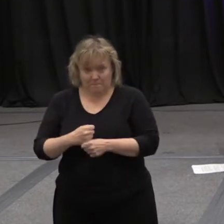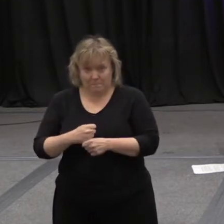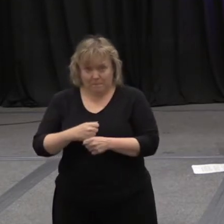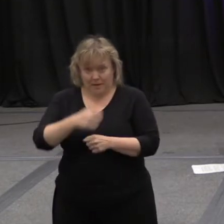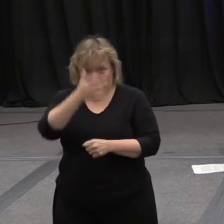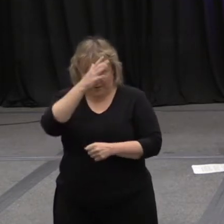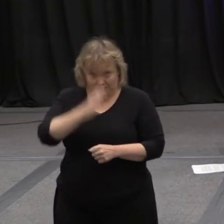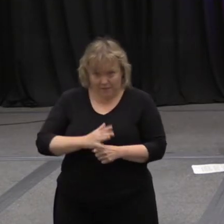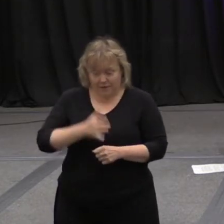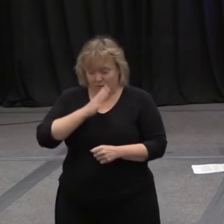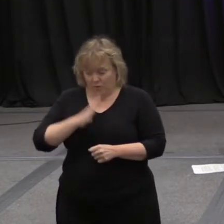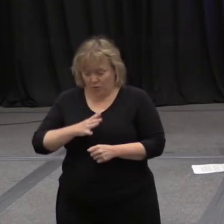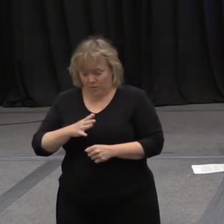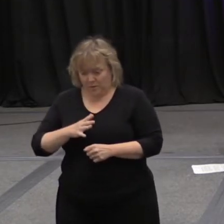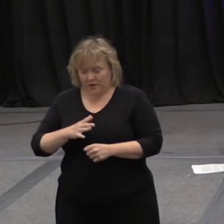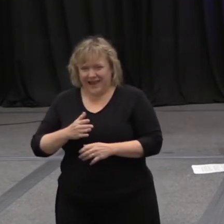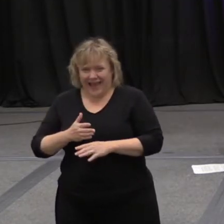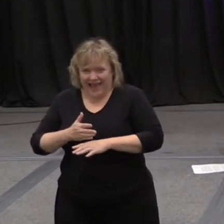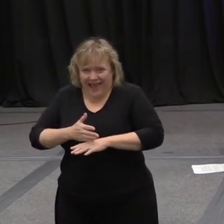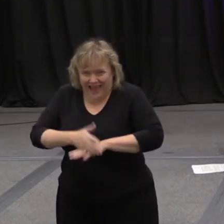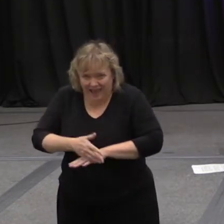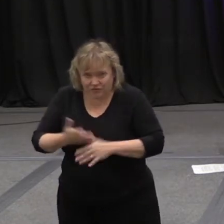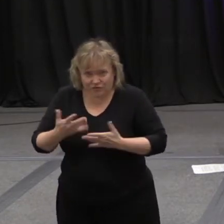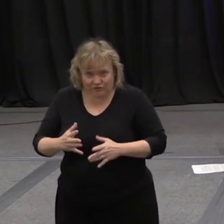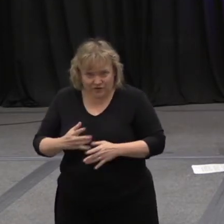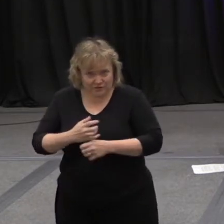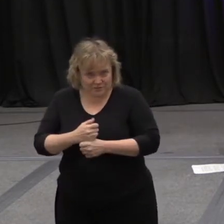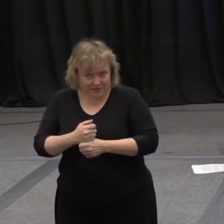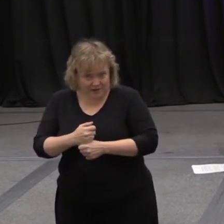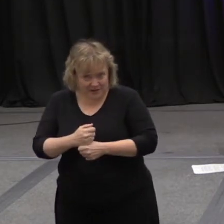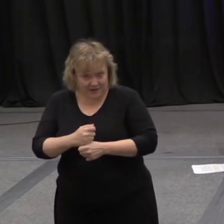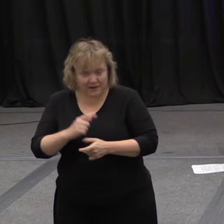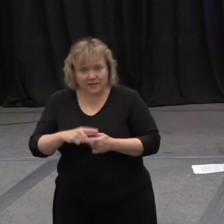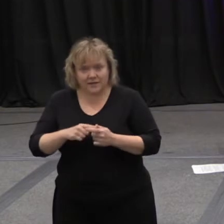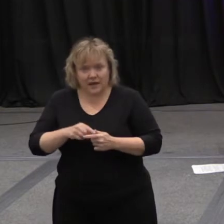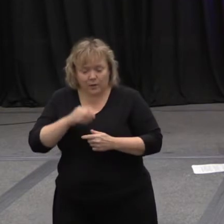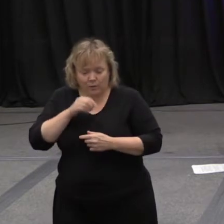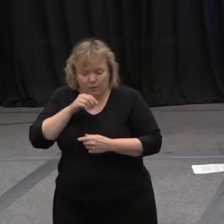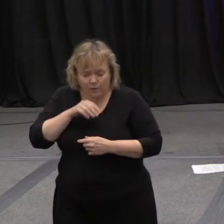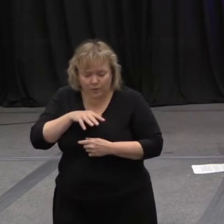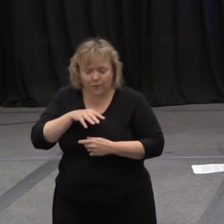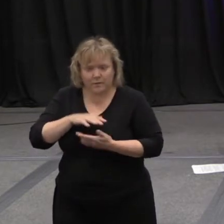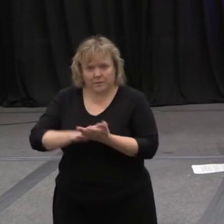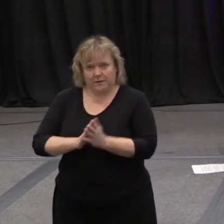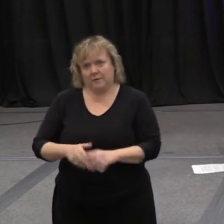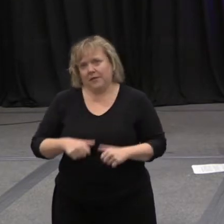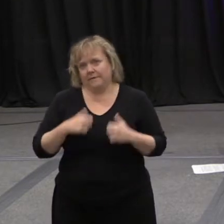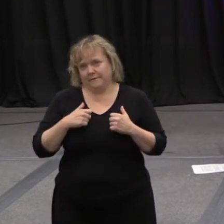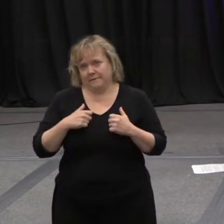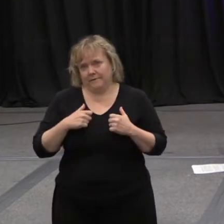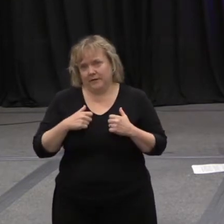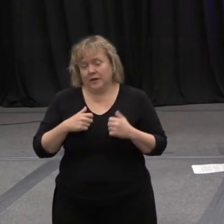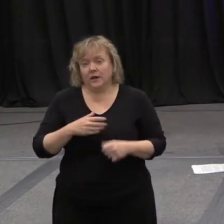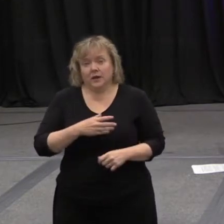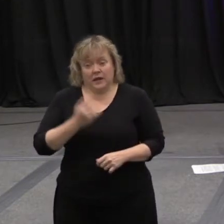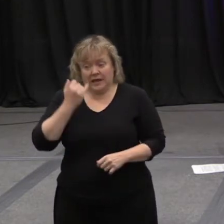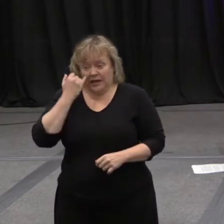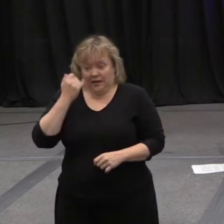really, really matters. And if we accept an incarnational theology, and Christians claim we do,